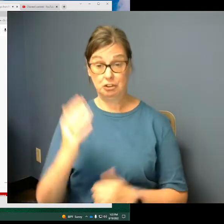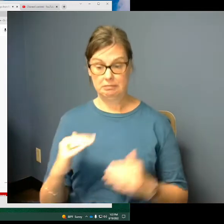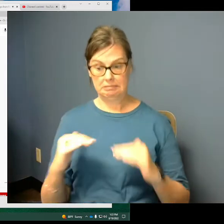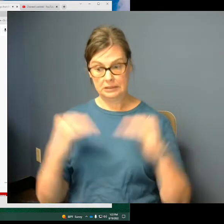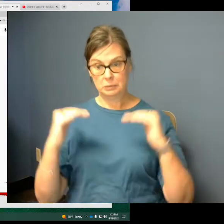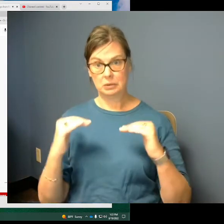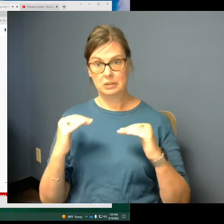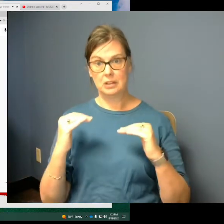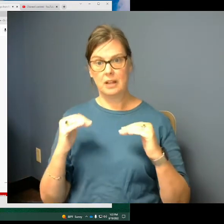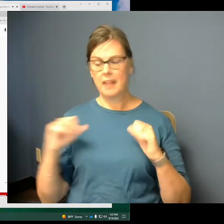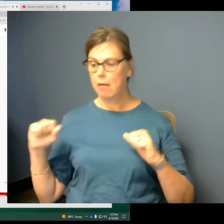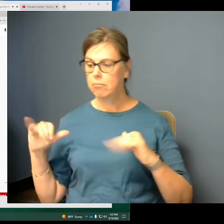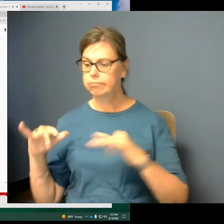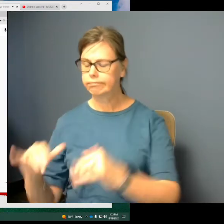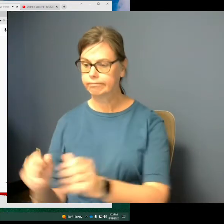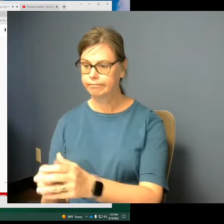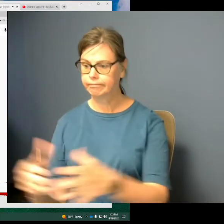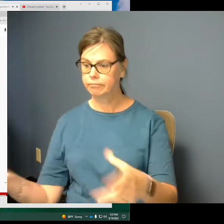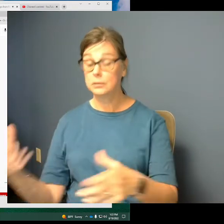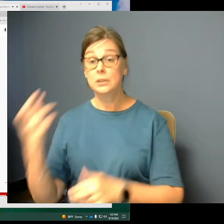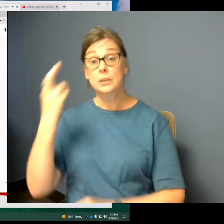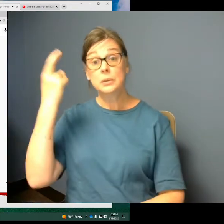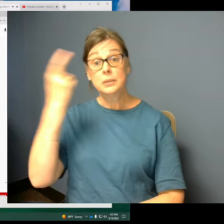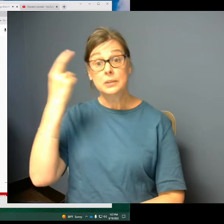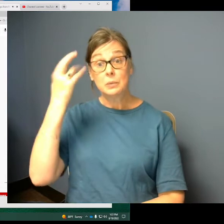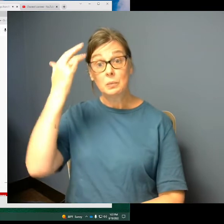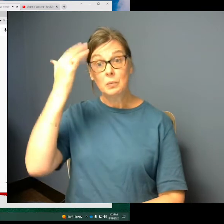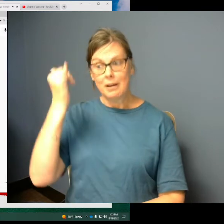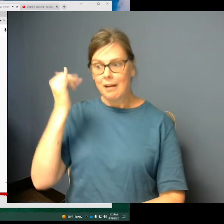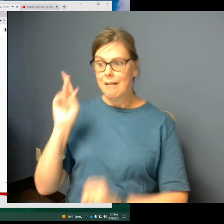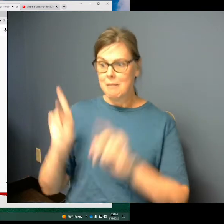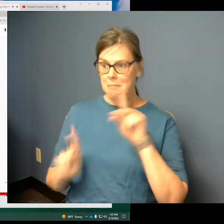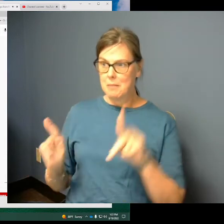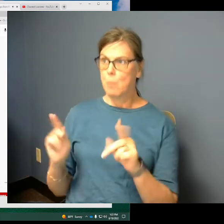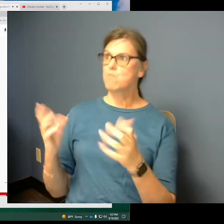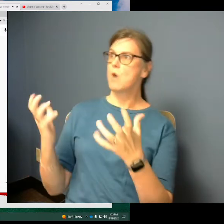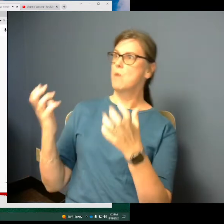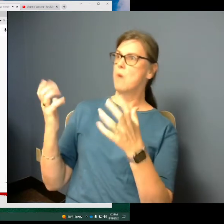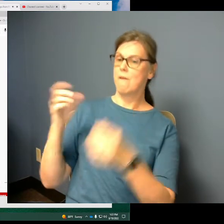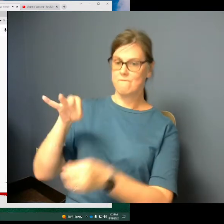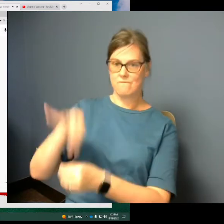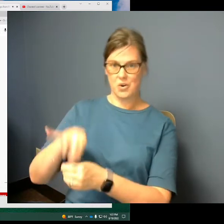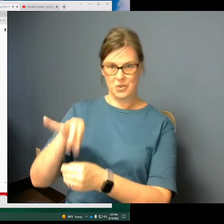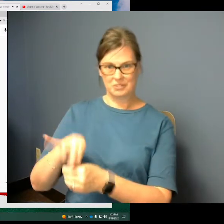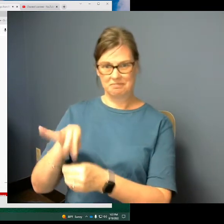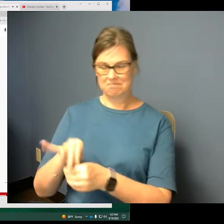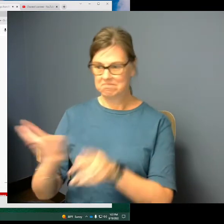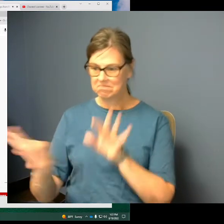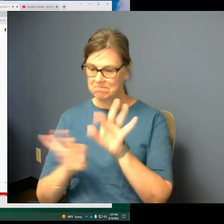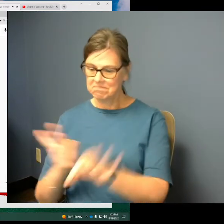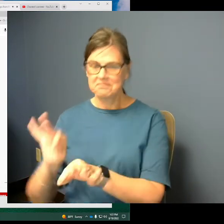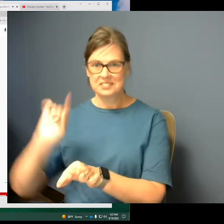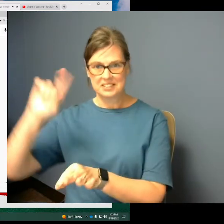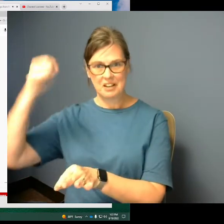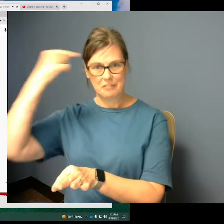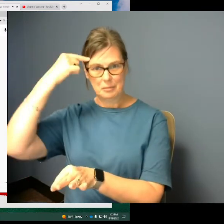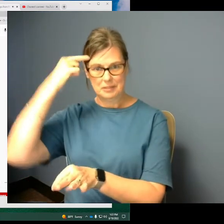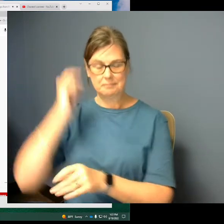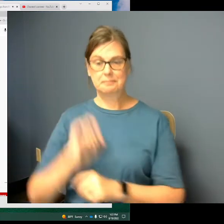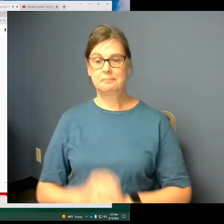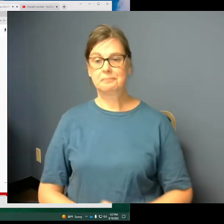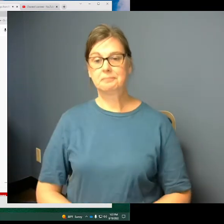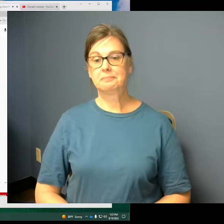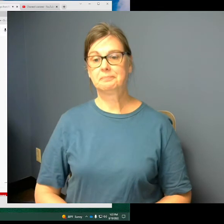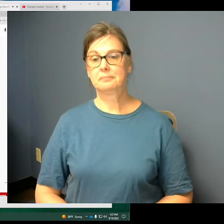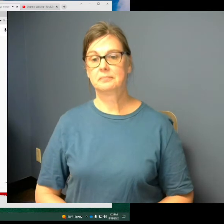are purposely settling in New Jersey. And we could suspect that a